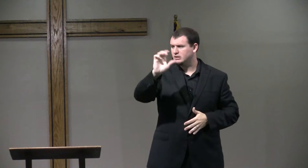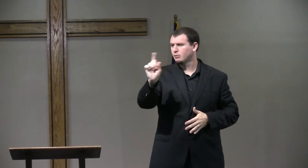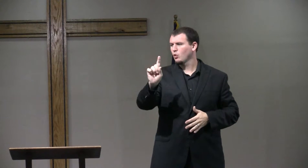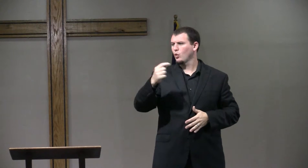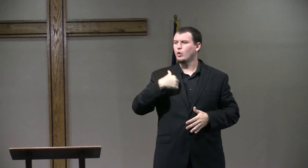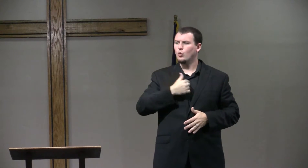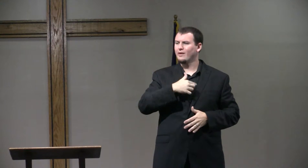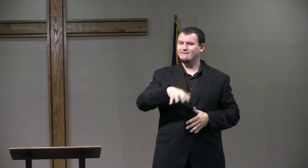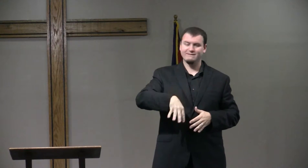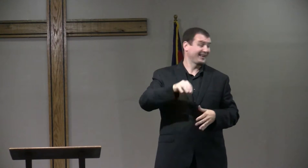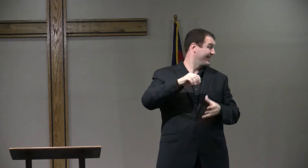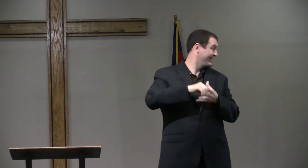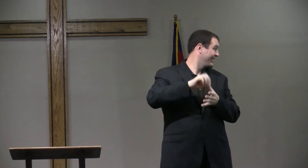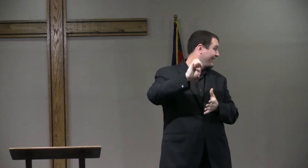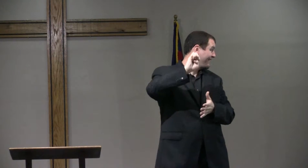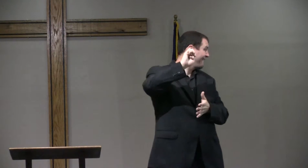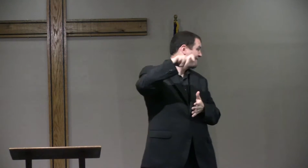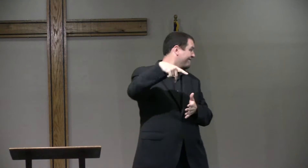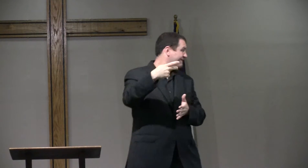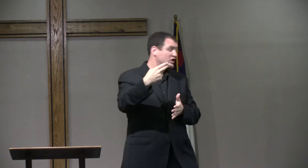But the important